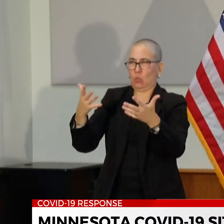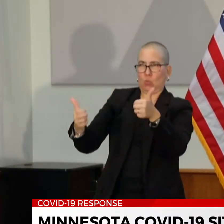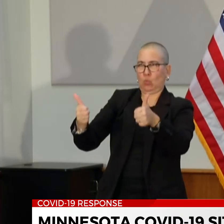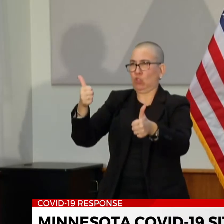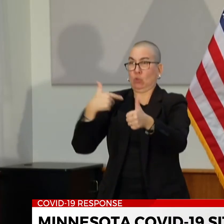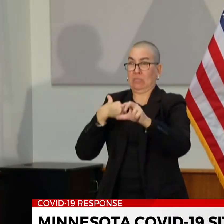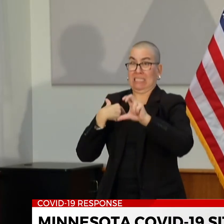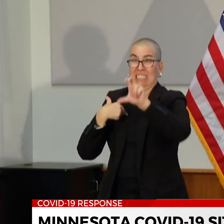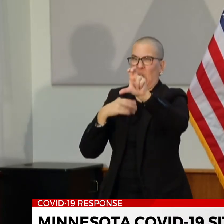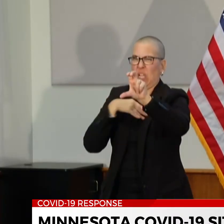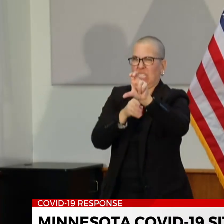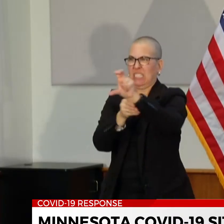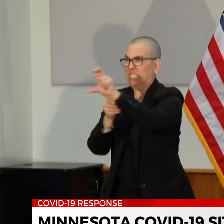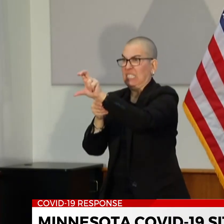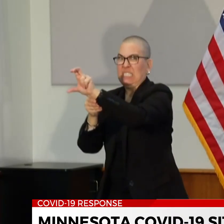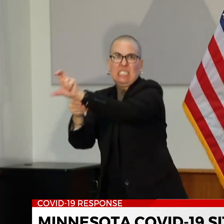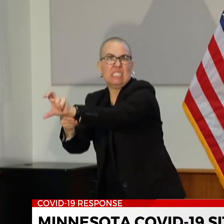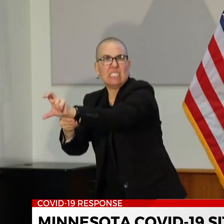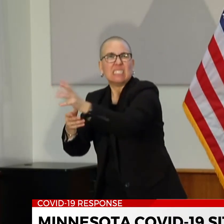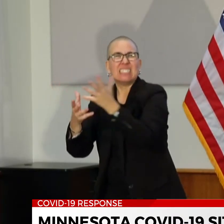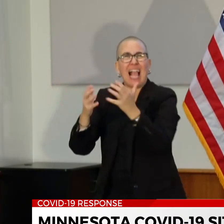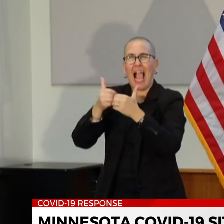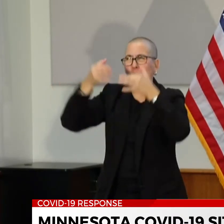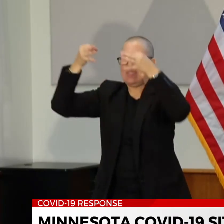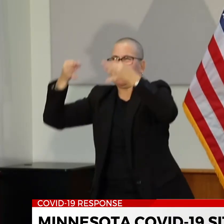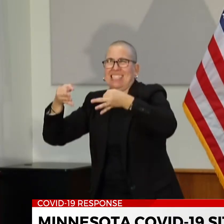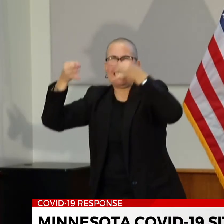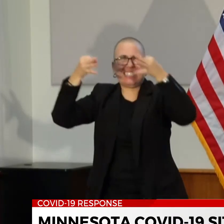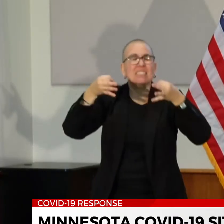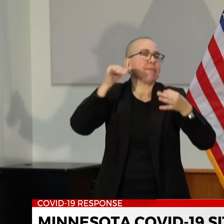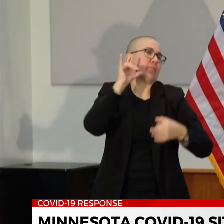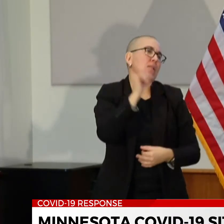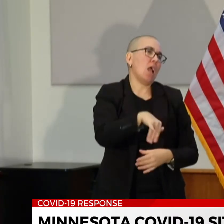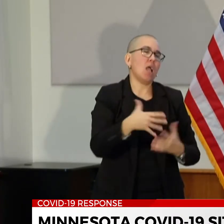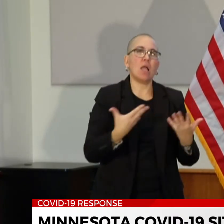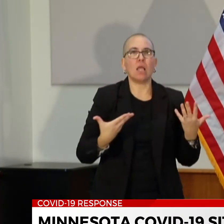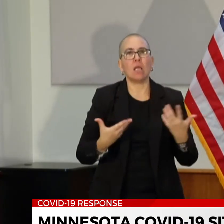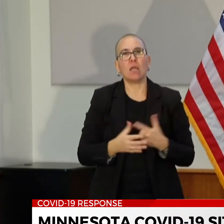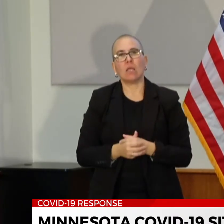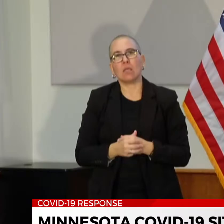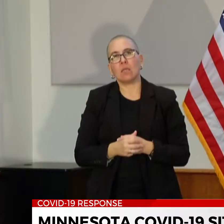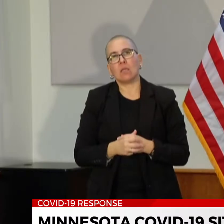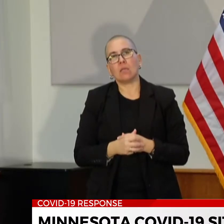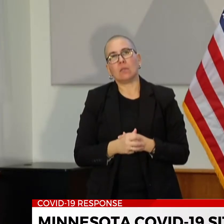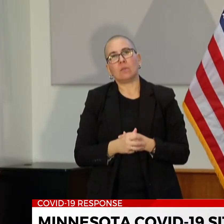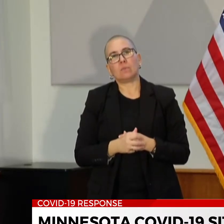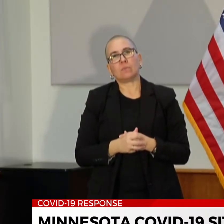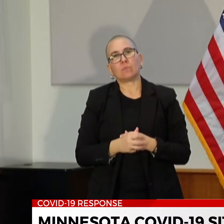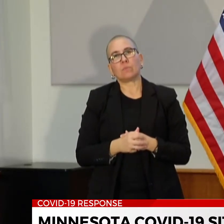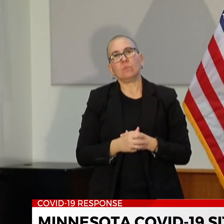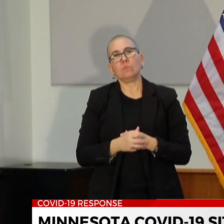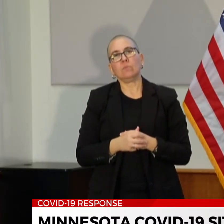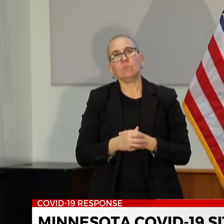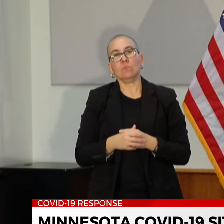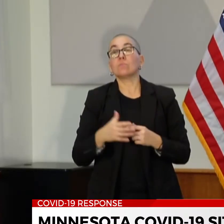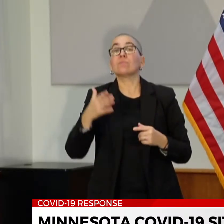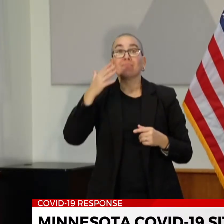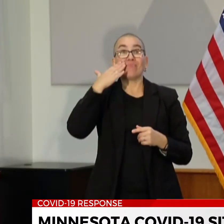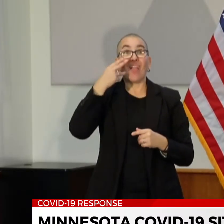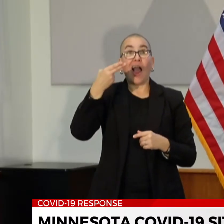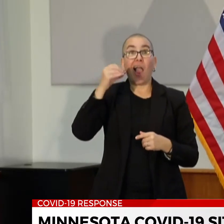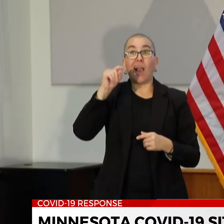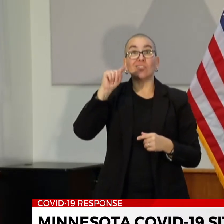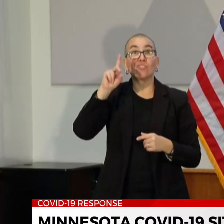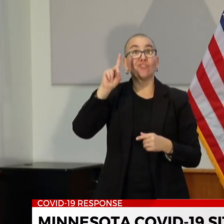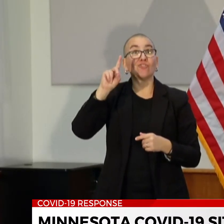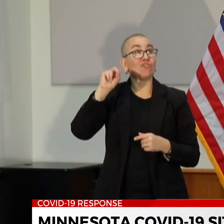know, stand, hot dog stand that wasn't able to be at the state fair or whatever it might be? Do we spend a little extra time to be more targeted to